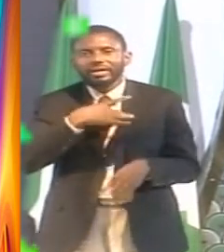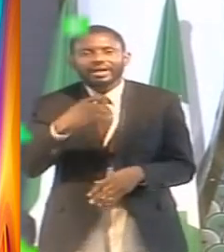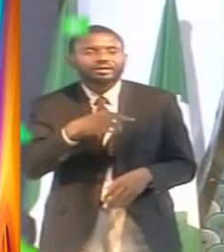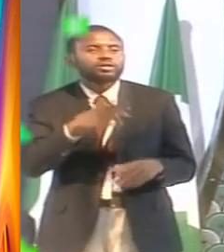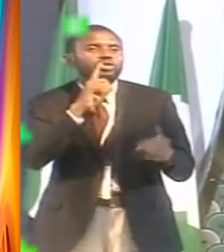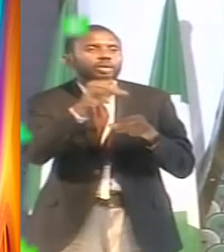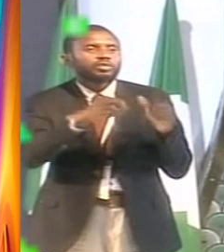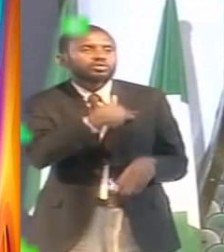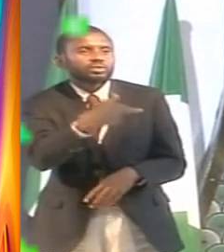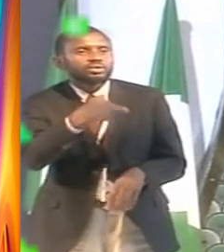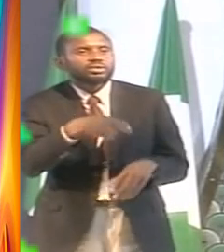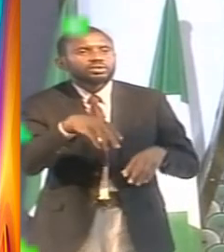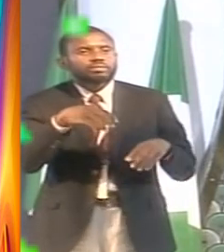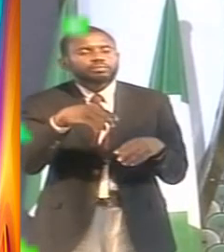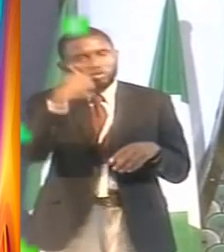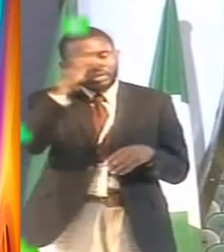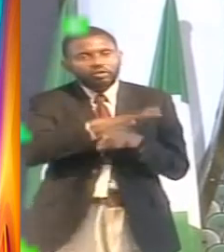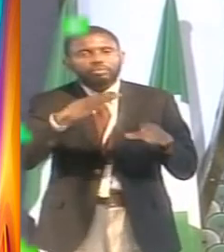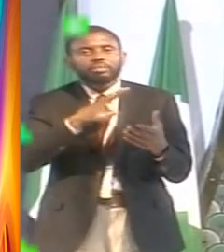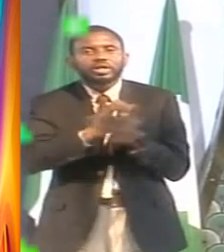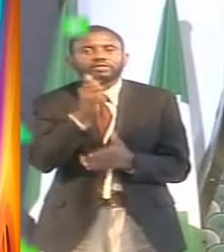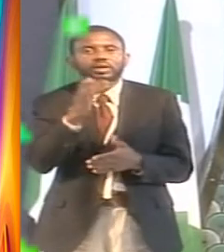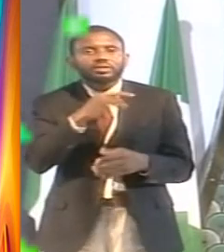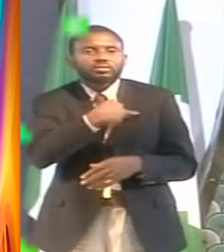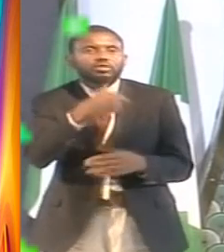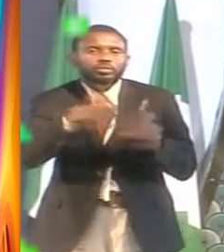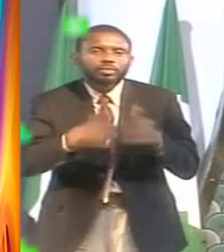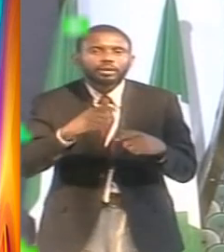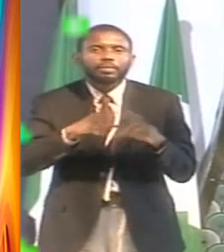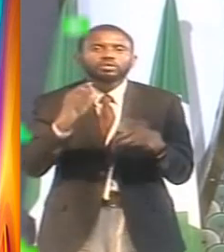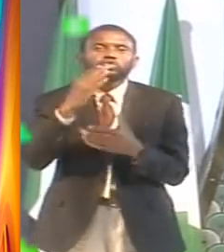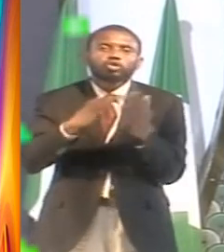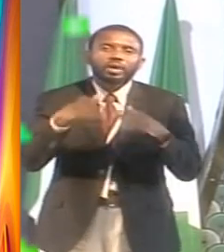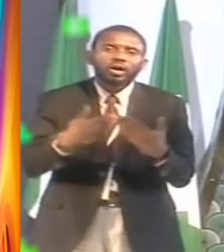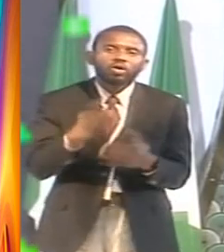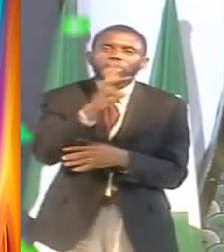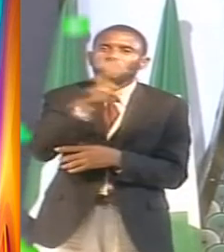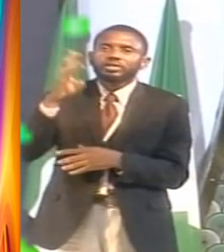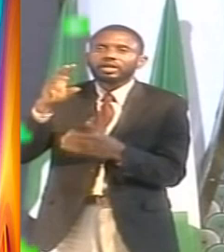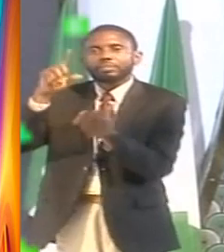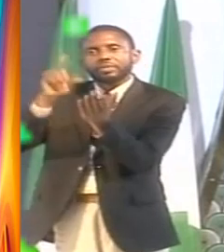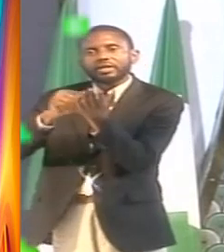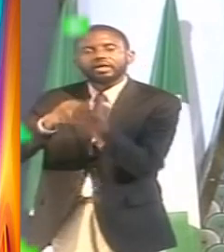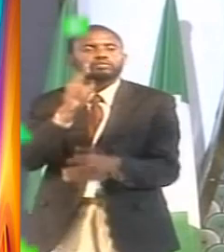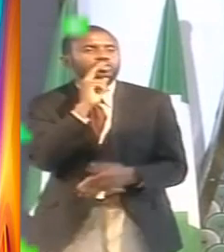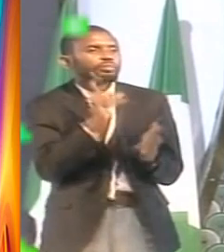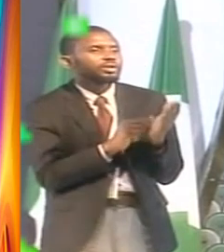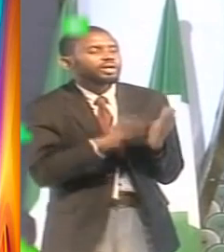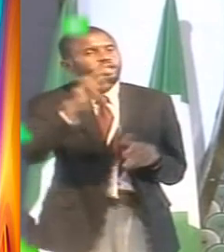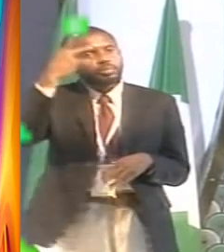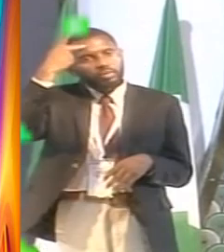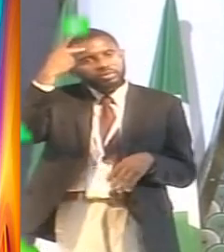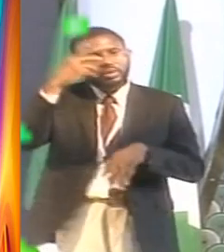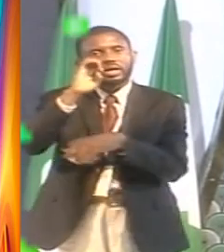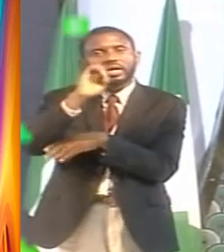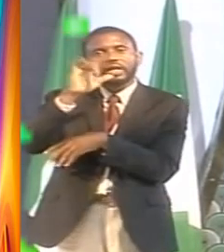don't believe there is a religious problem. But somehow the Western media, the Nigerian media, and the political elite have